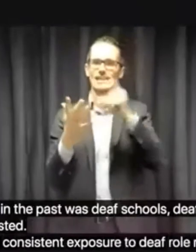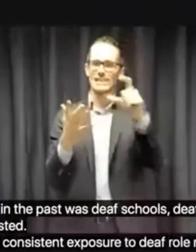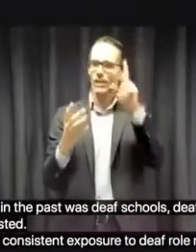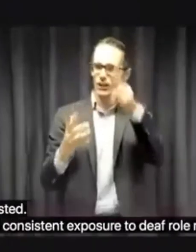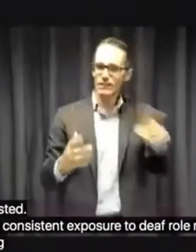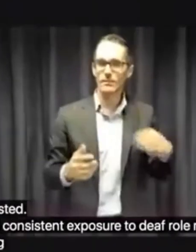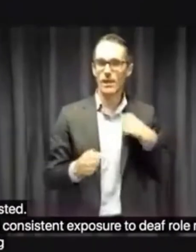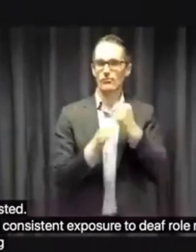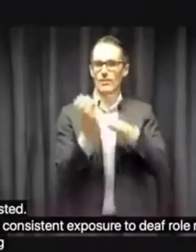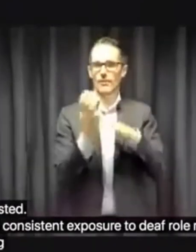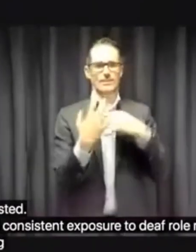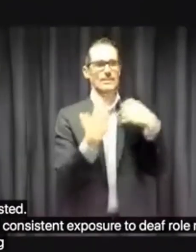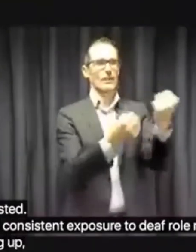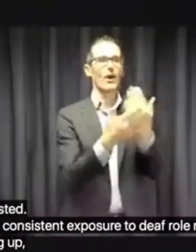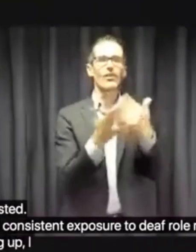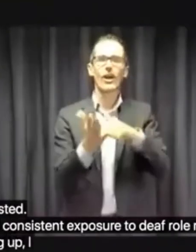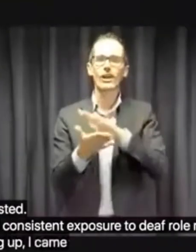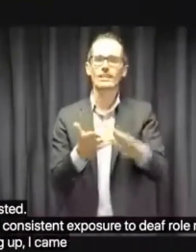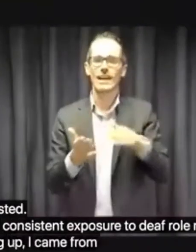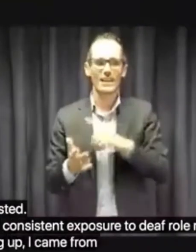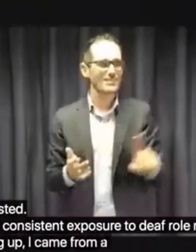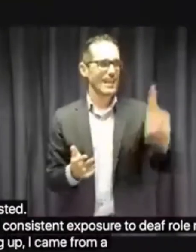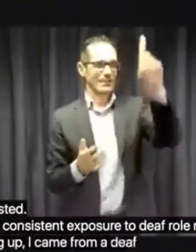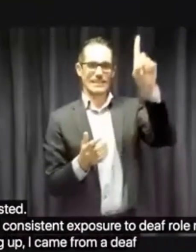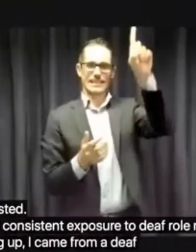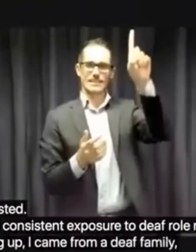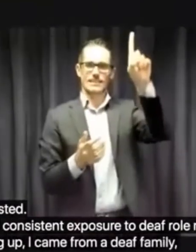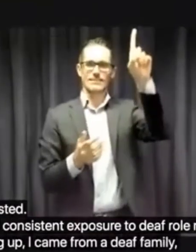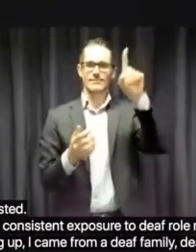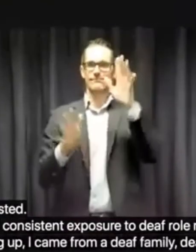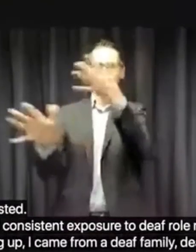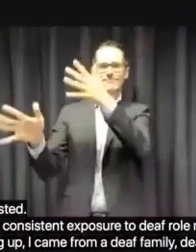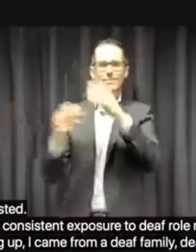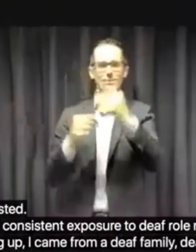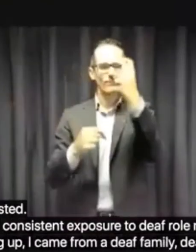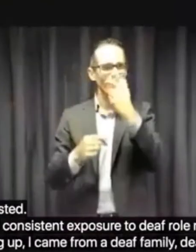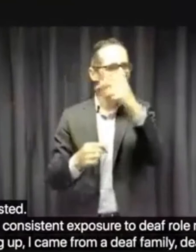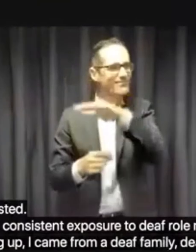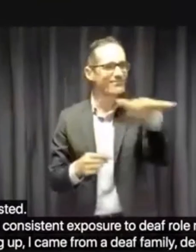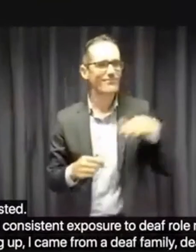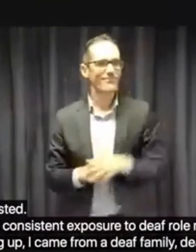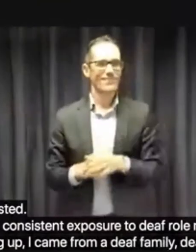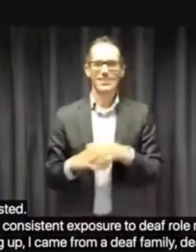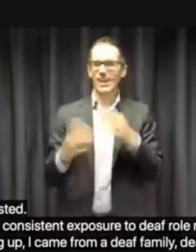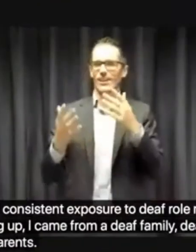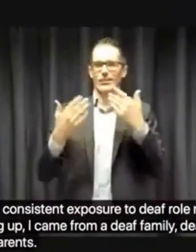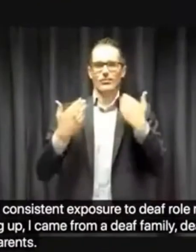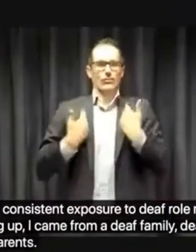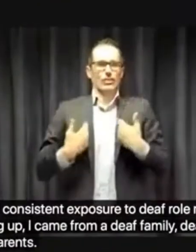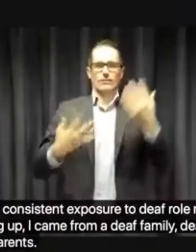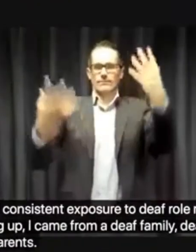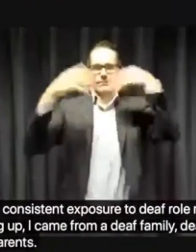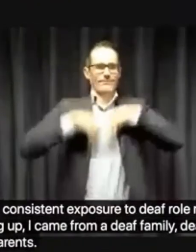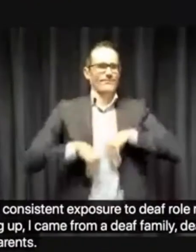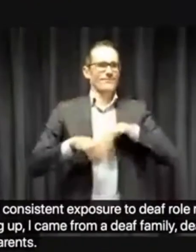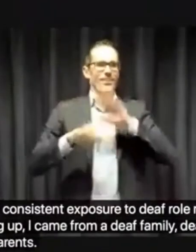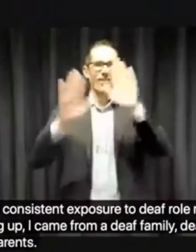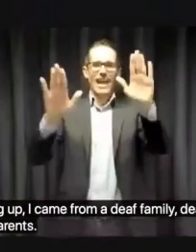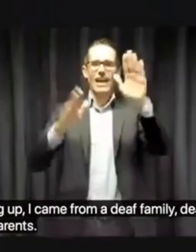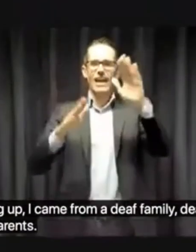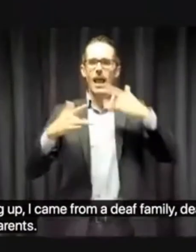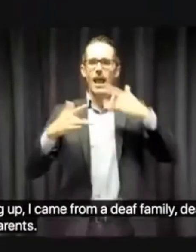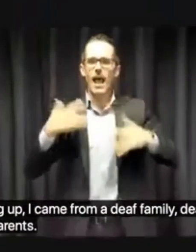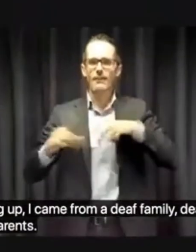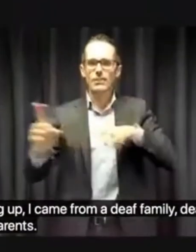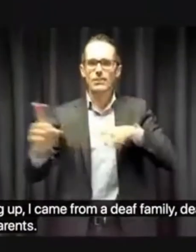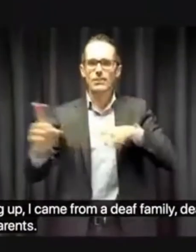Deaf grandparents, I went to Genesis, they offered to the deaf club. My grandmother was taking upstairs on Thursday to have a chat with the older deaf members,